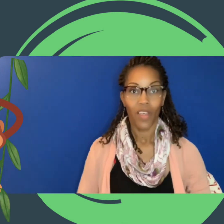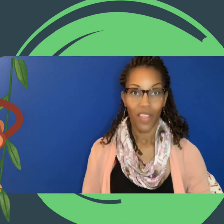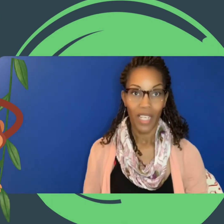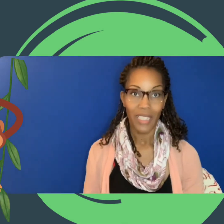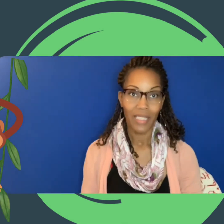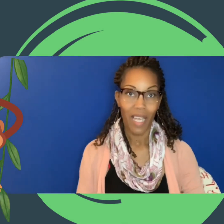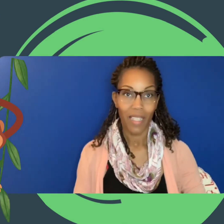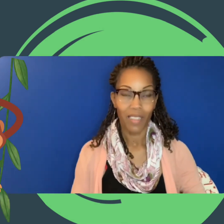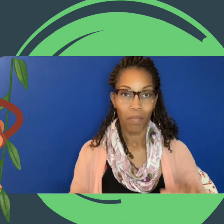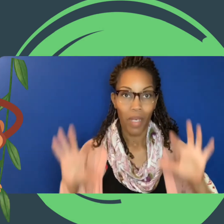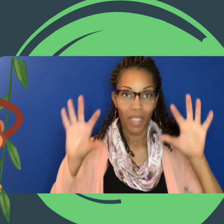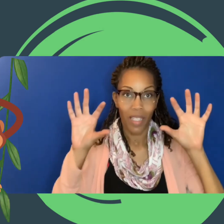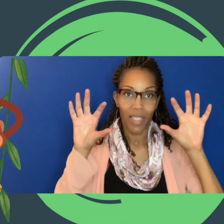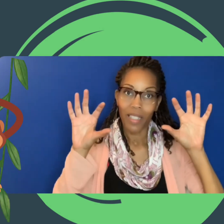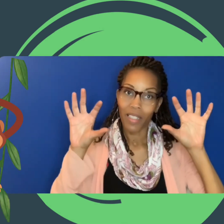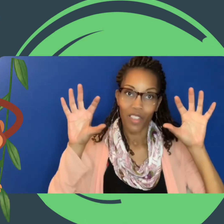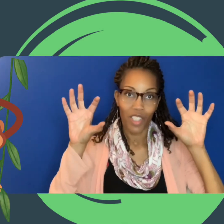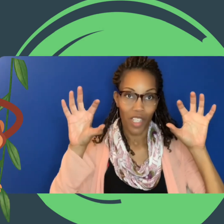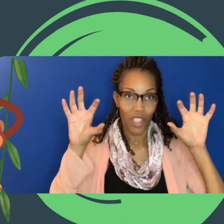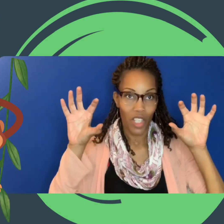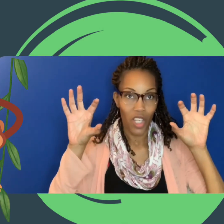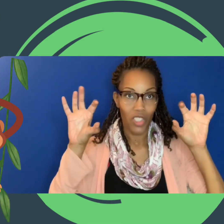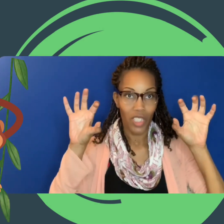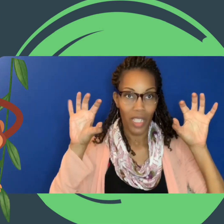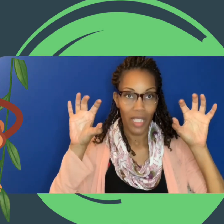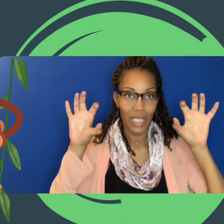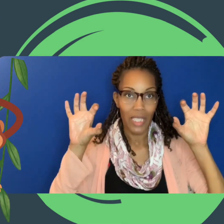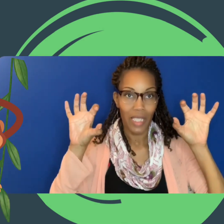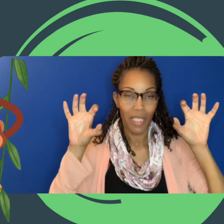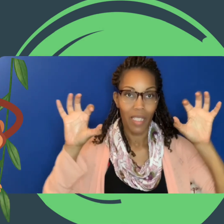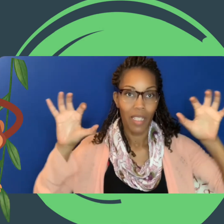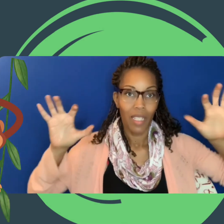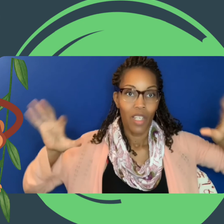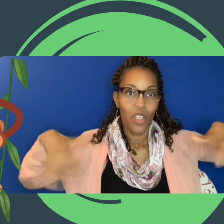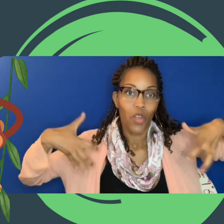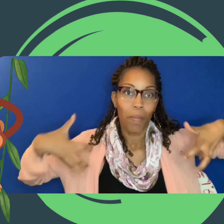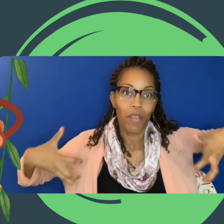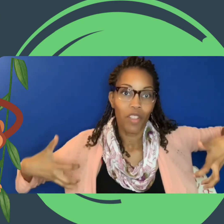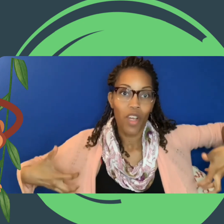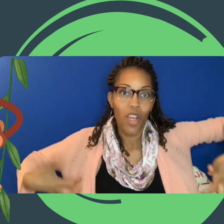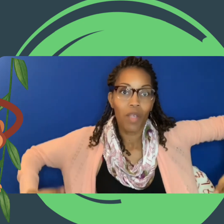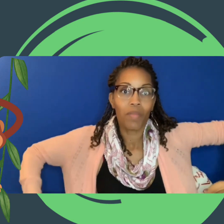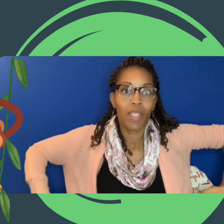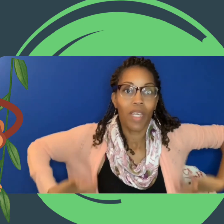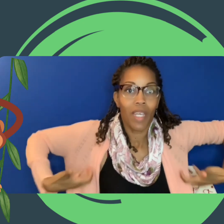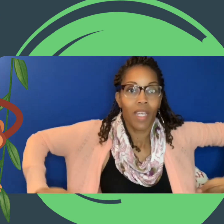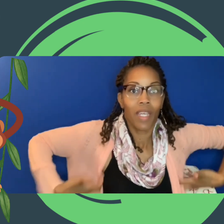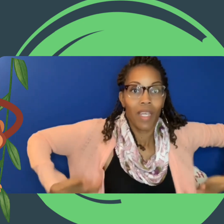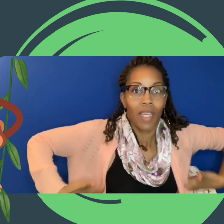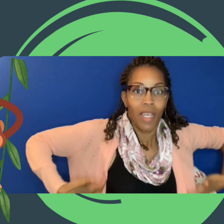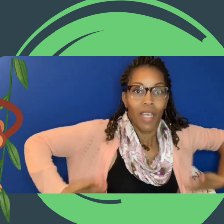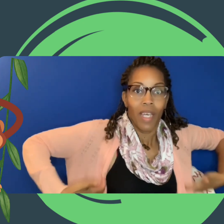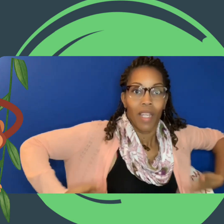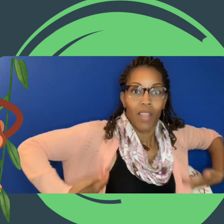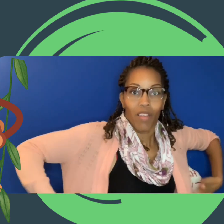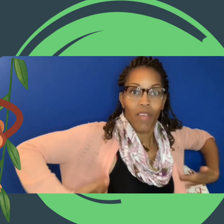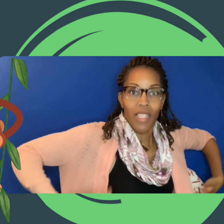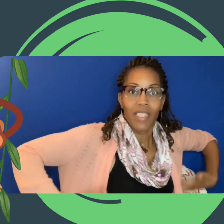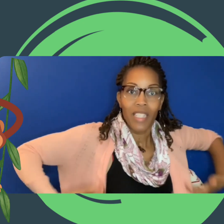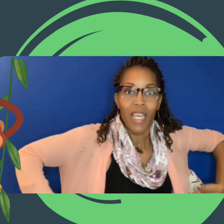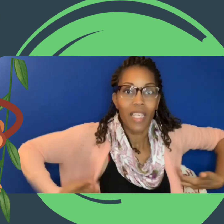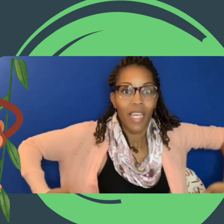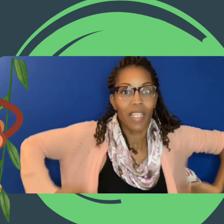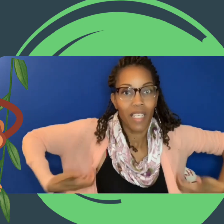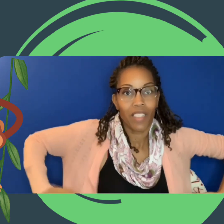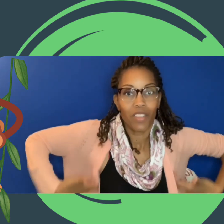So the next sign is monkey. You take your claws like this, go up under your arms, like right at the side,